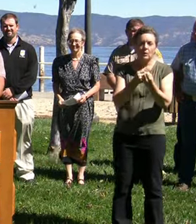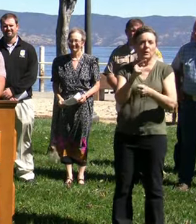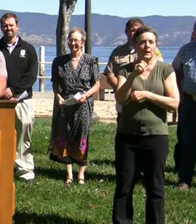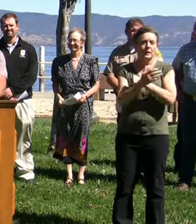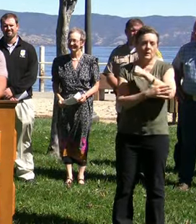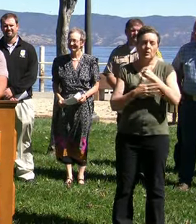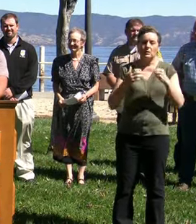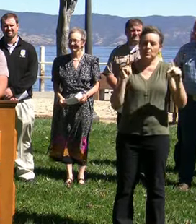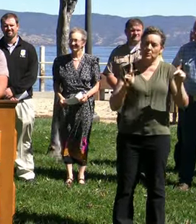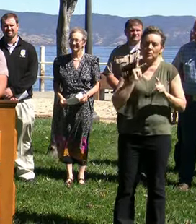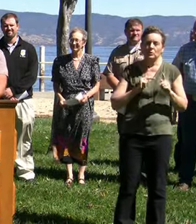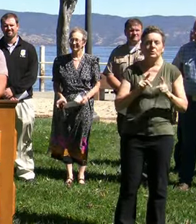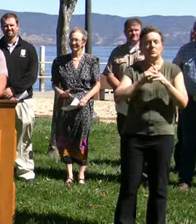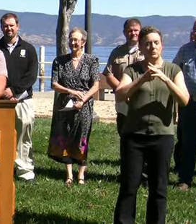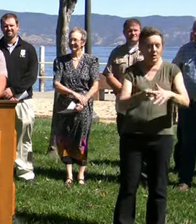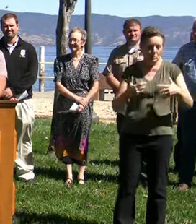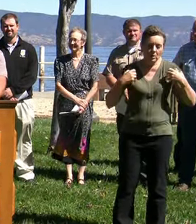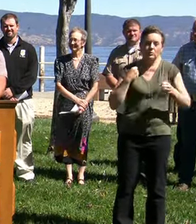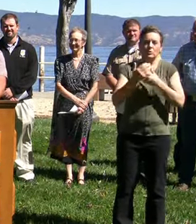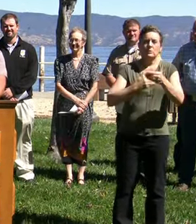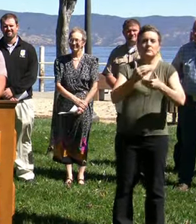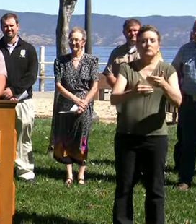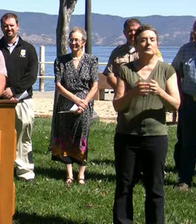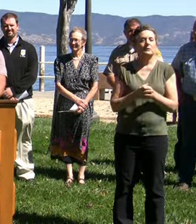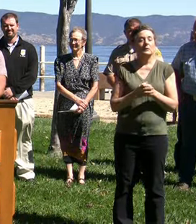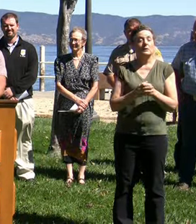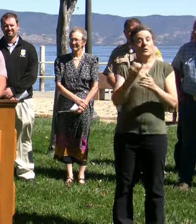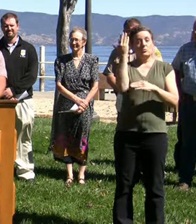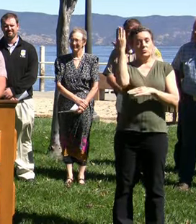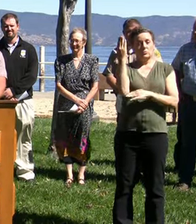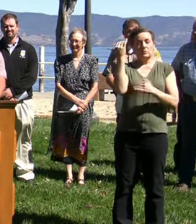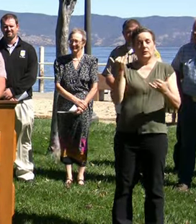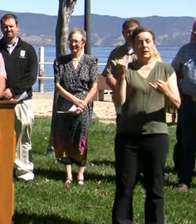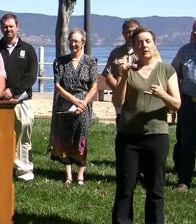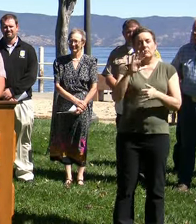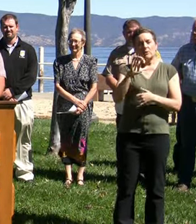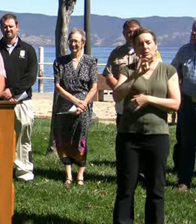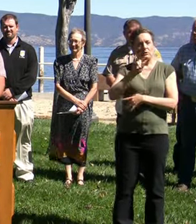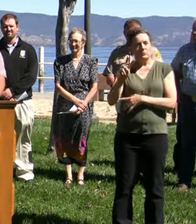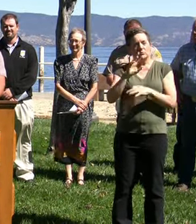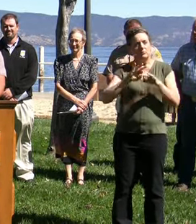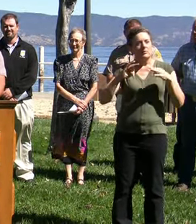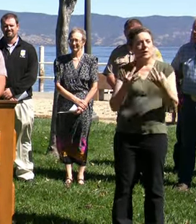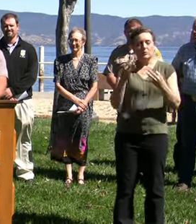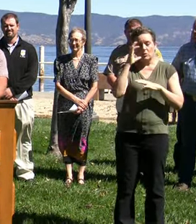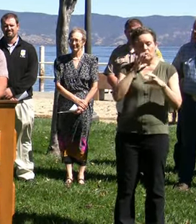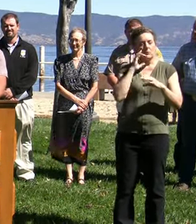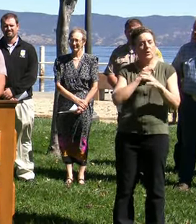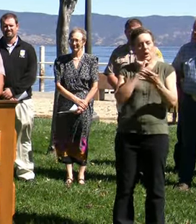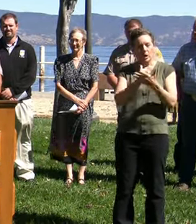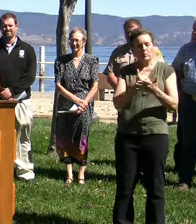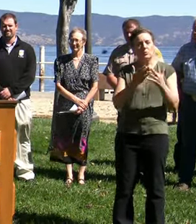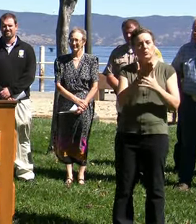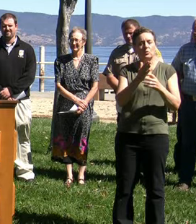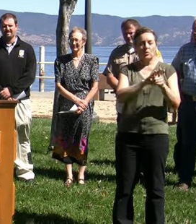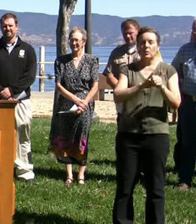process. As of noon today, 582 families have sought help through the local assistance center. People